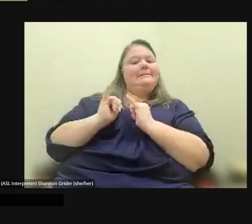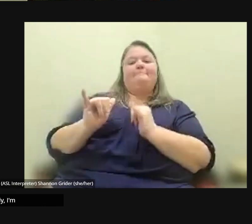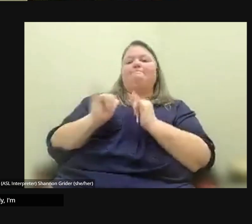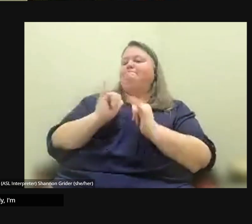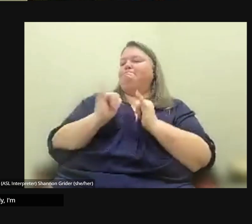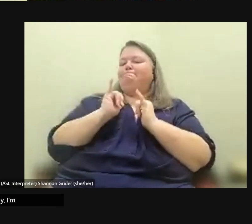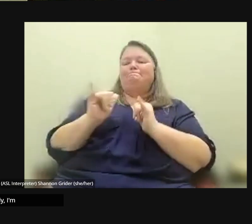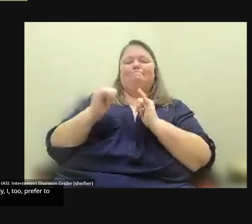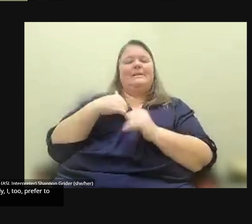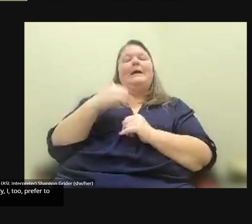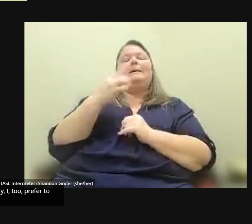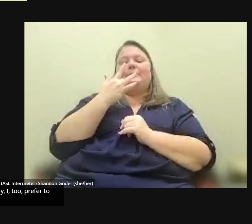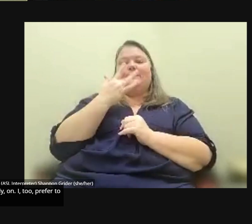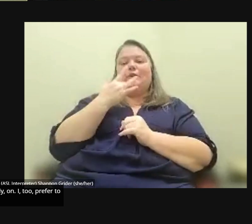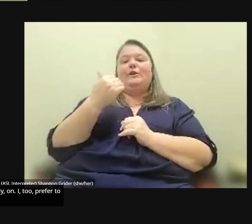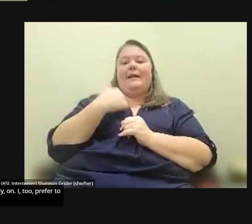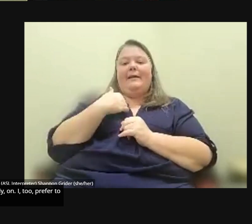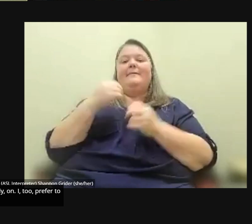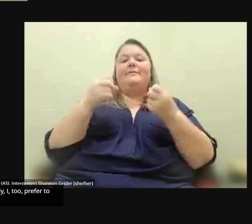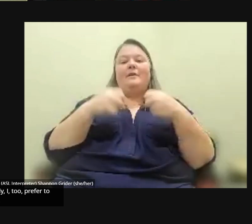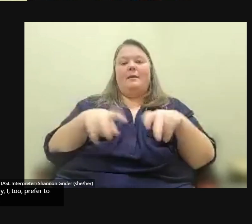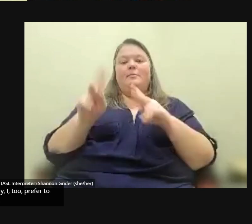have the opportunity to really think through